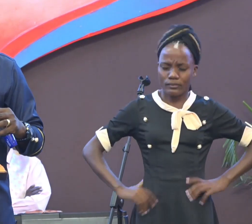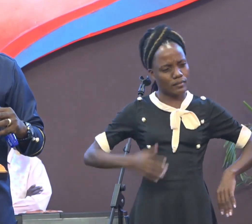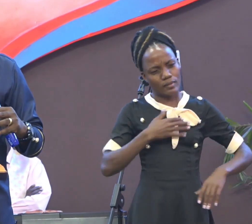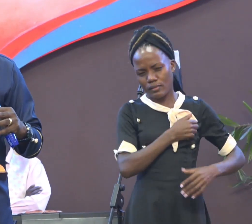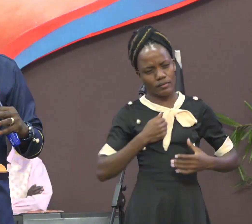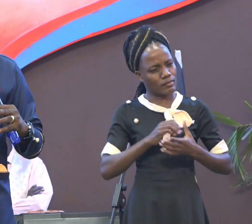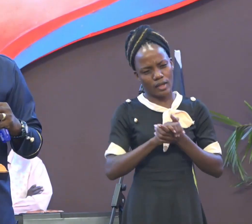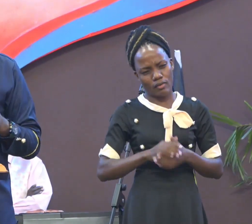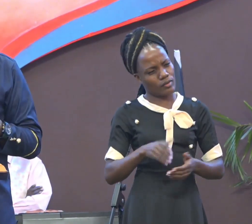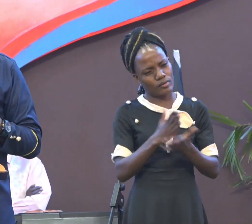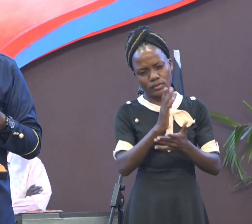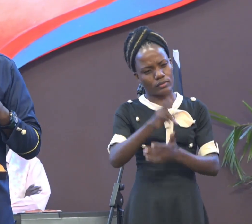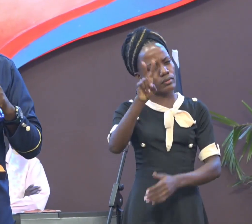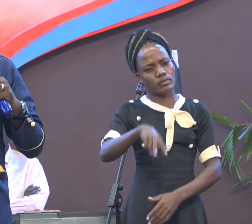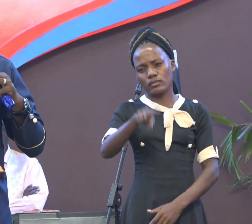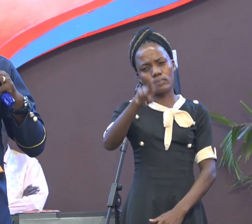That's real